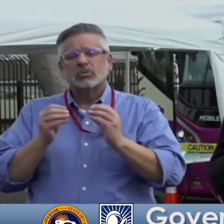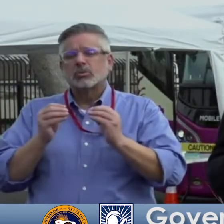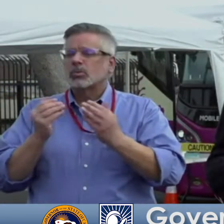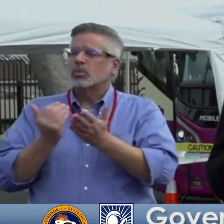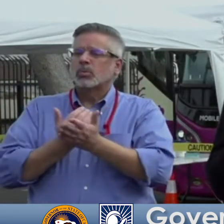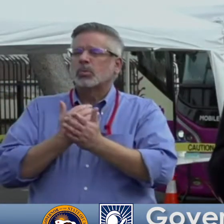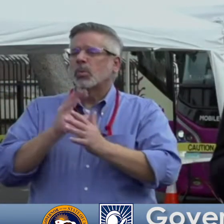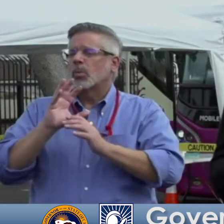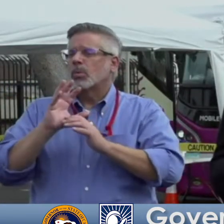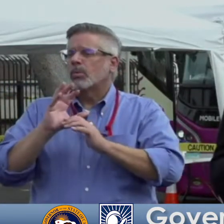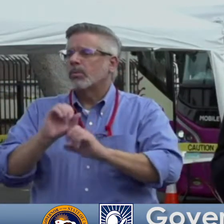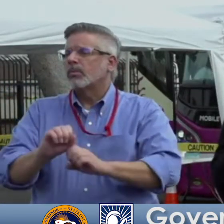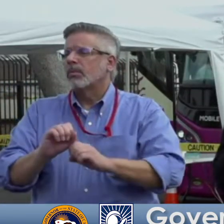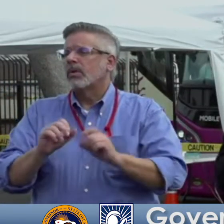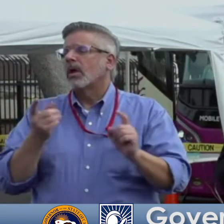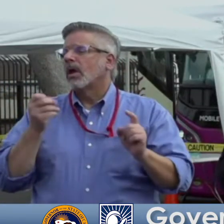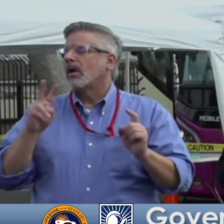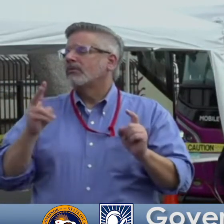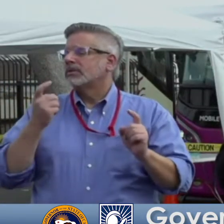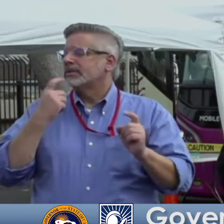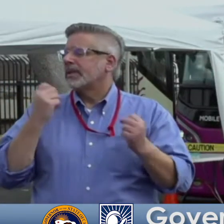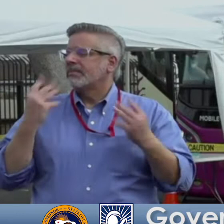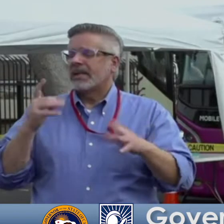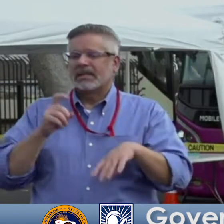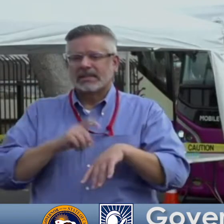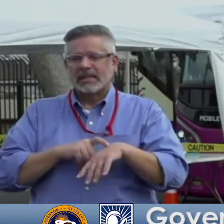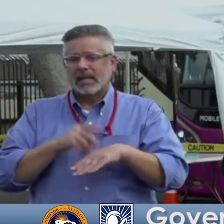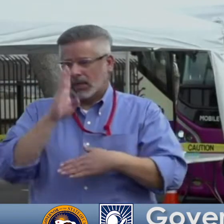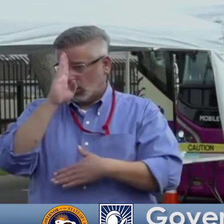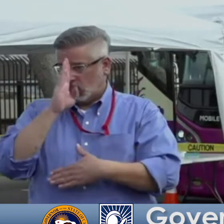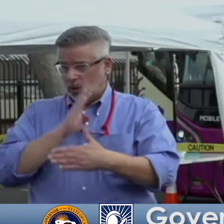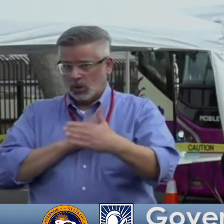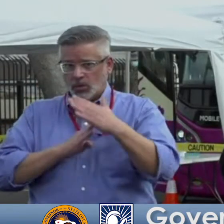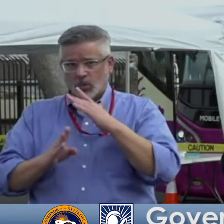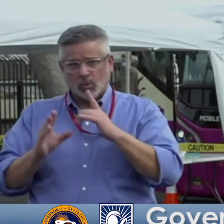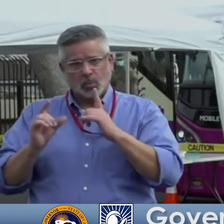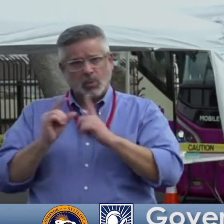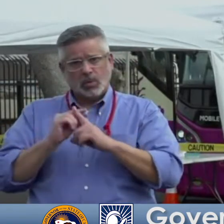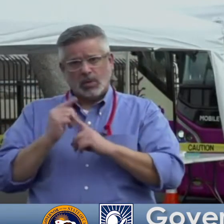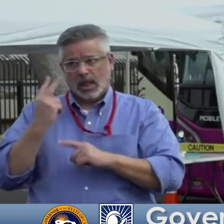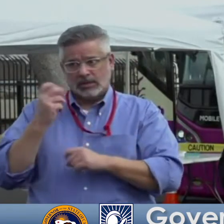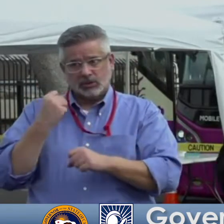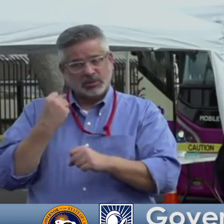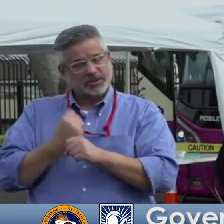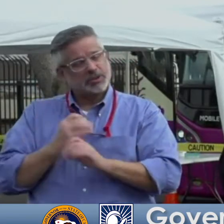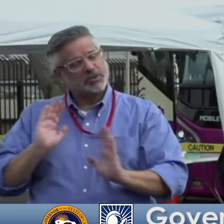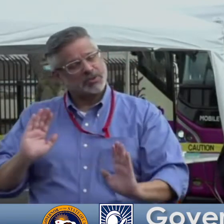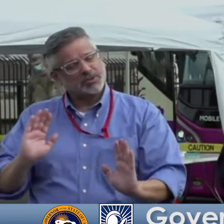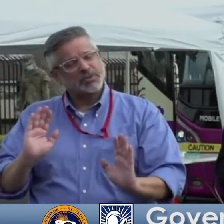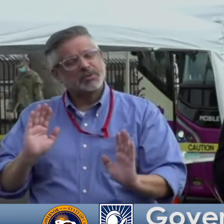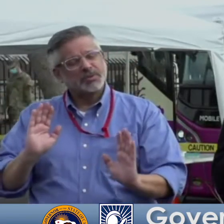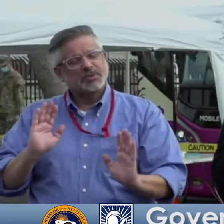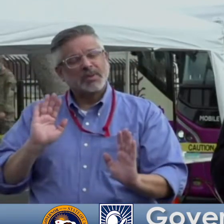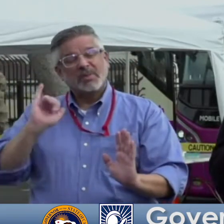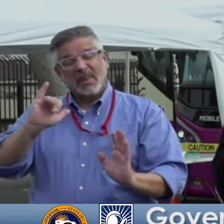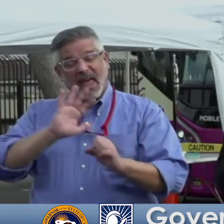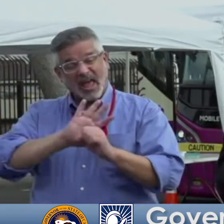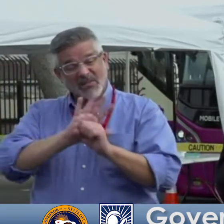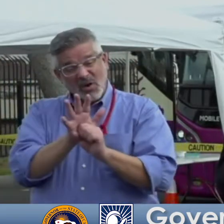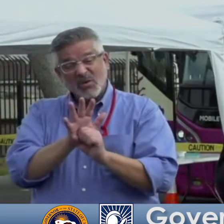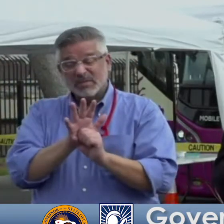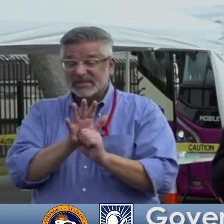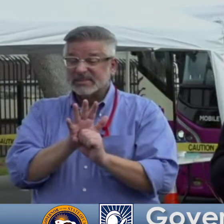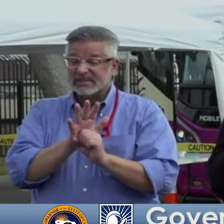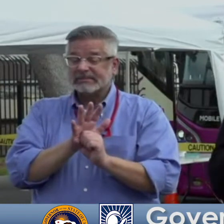said, and the governor has said this many times, humility has been the word of the last 2 years. We face this virus with a great deal